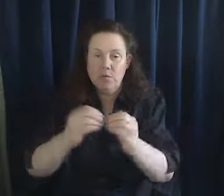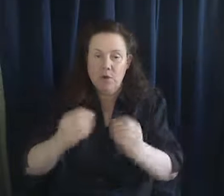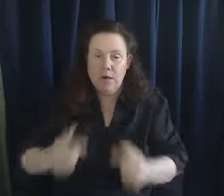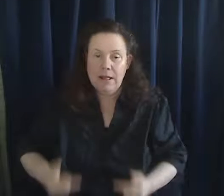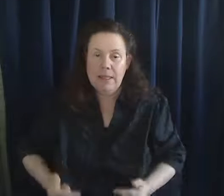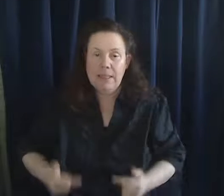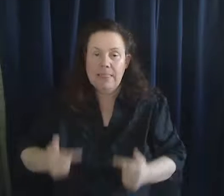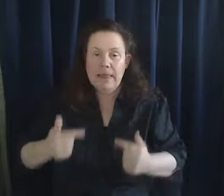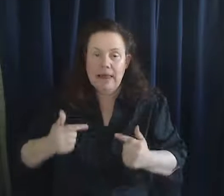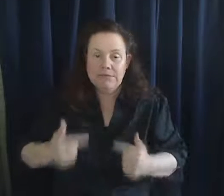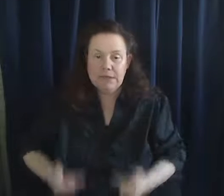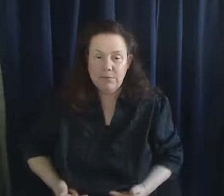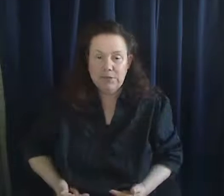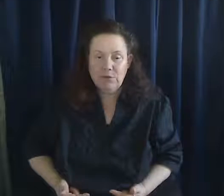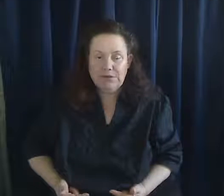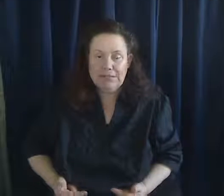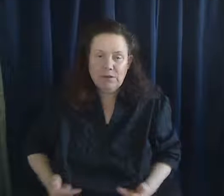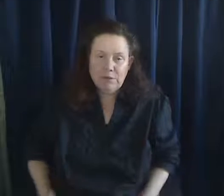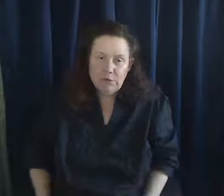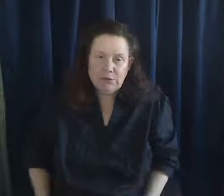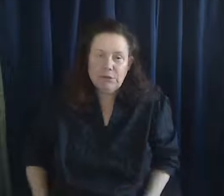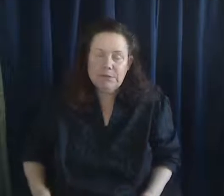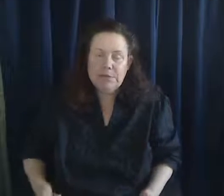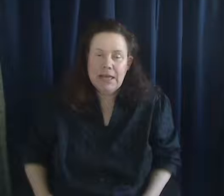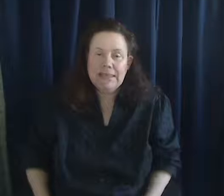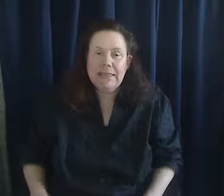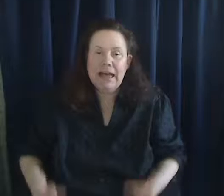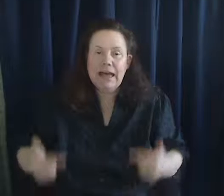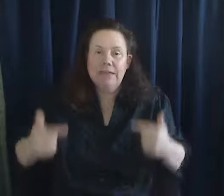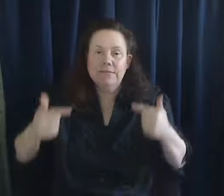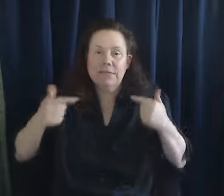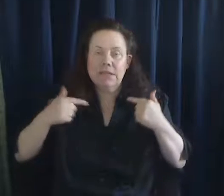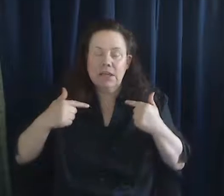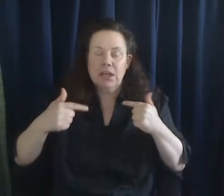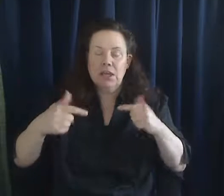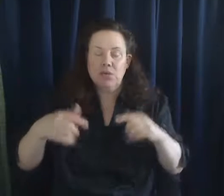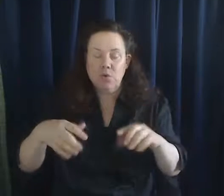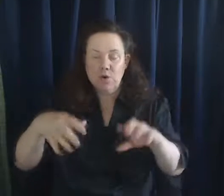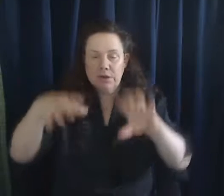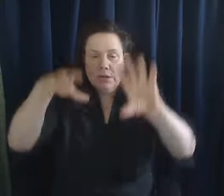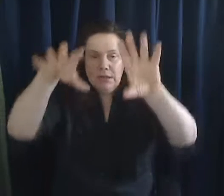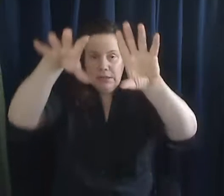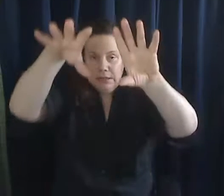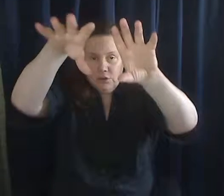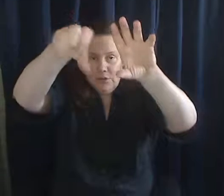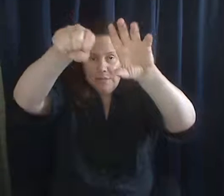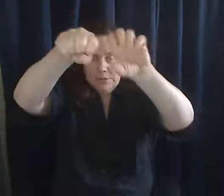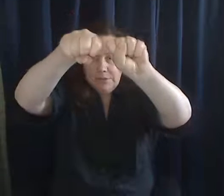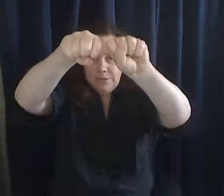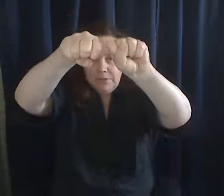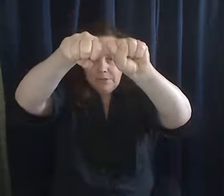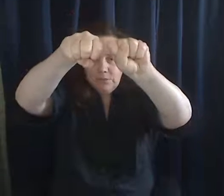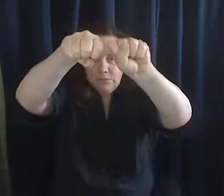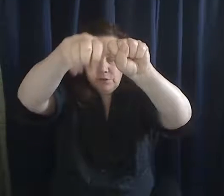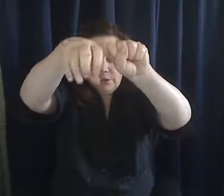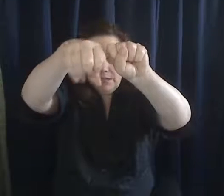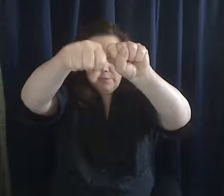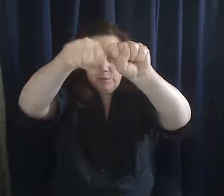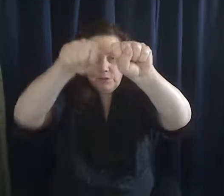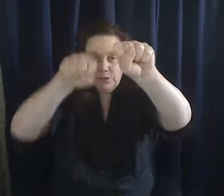more lives, and I'm only going to here, but go to your hips. Lives torn, like you're grabbing something with your right hand, pull it